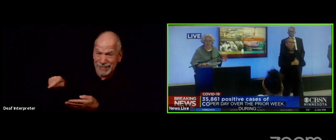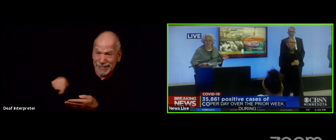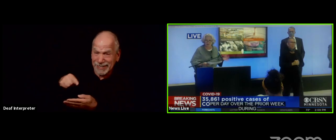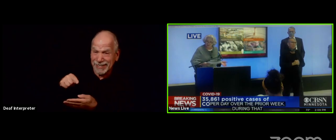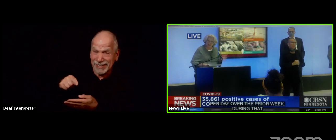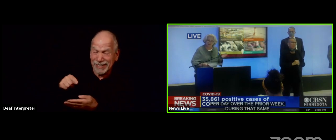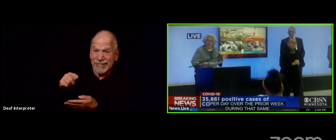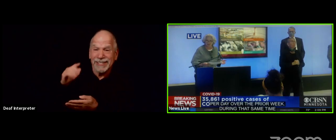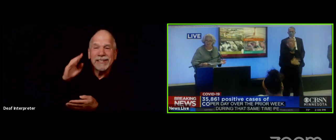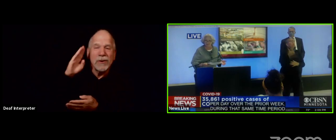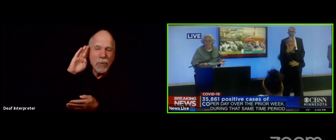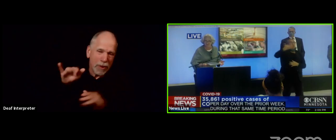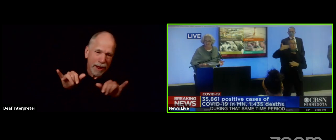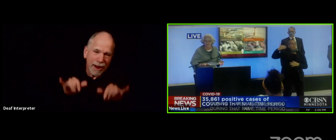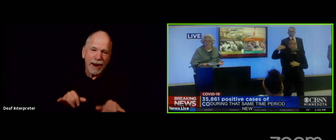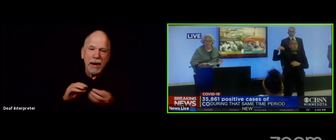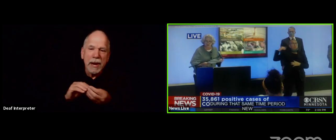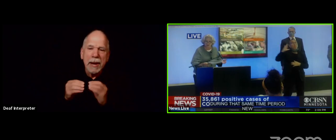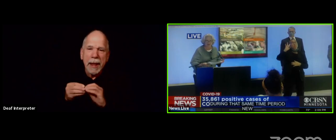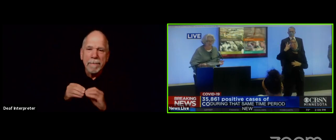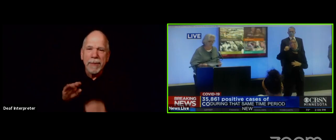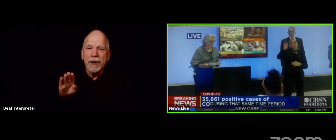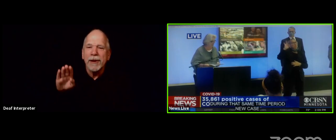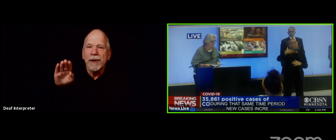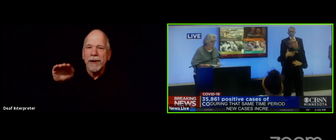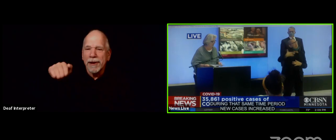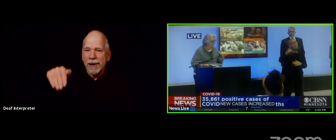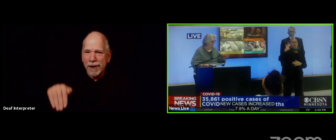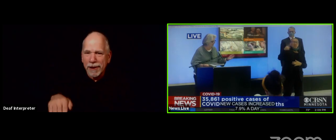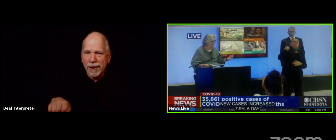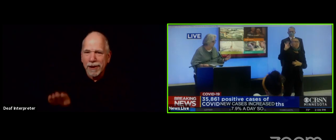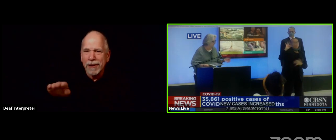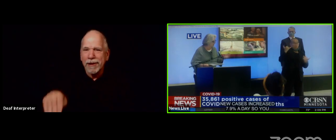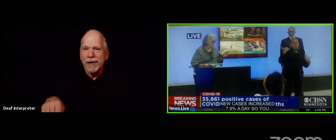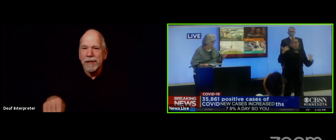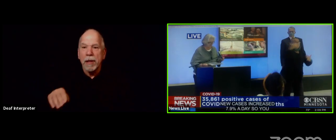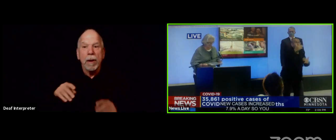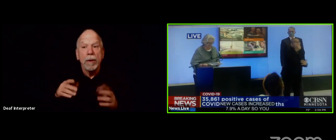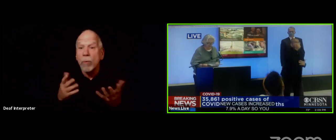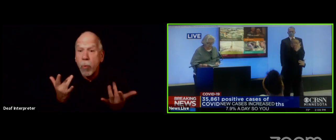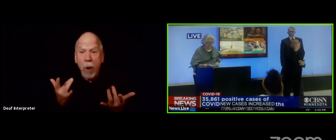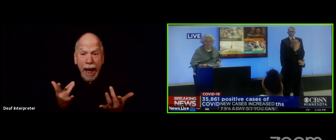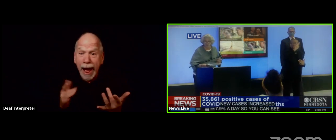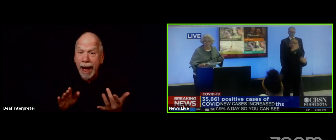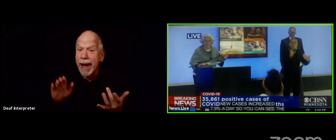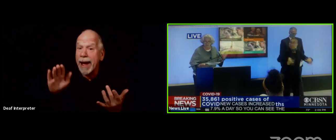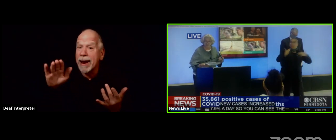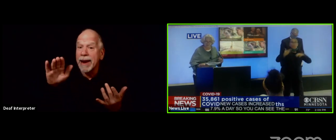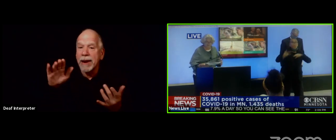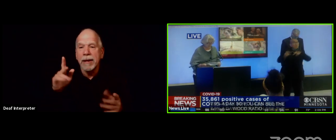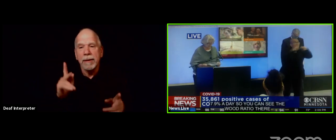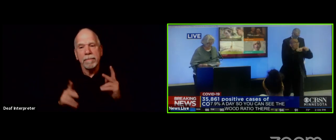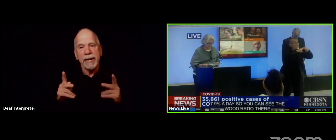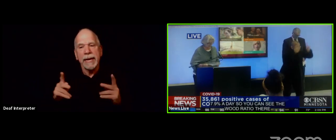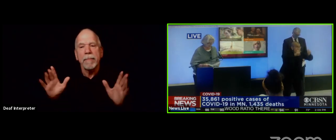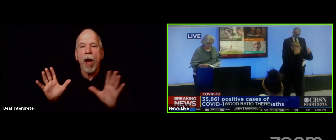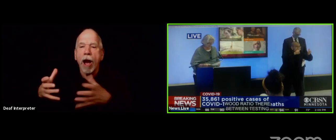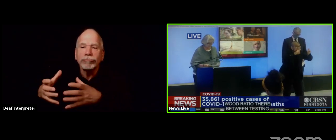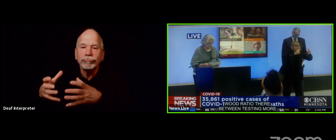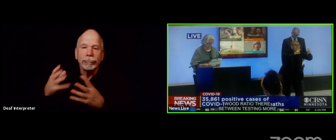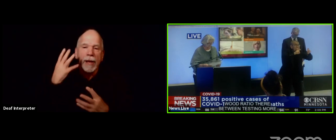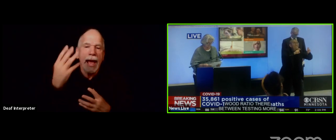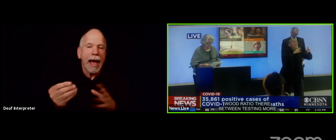So you can see the good ratio there between testing more, but finding fewer cases.